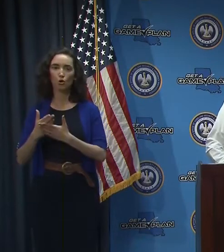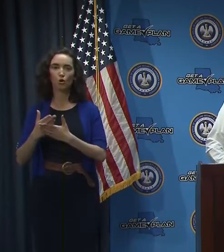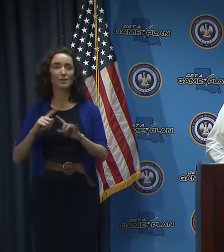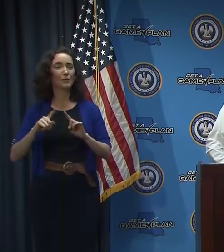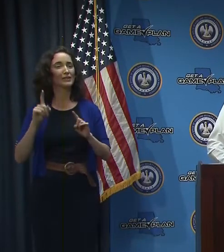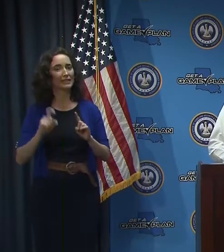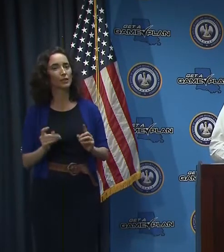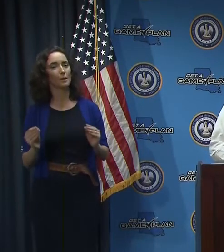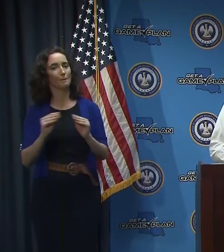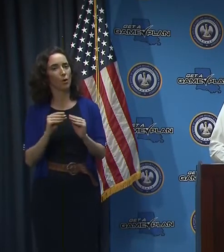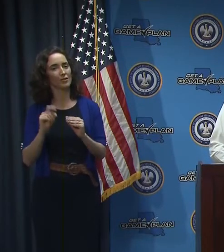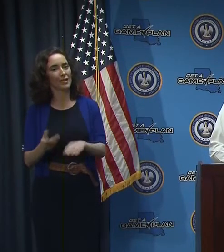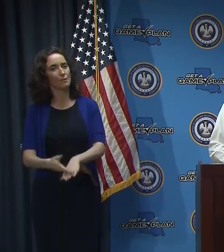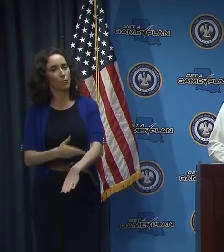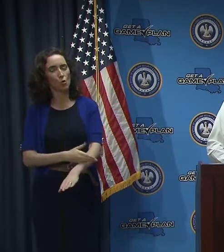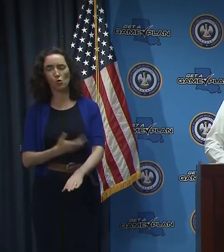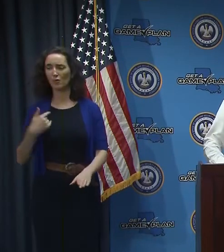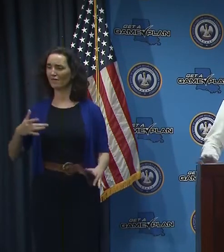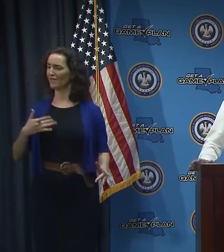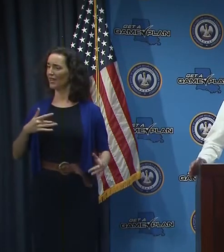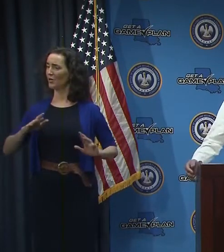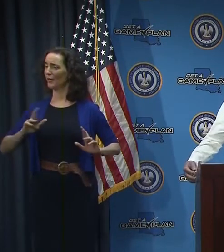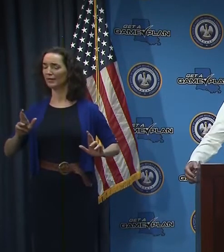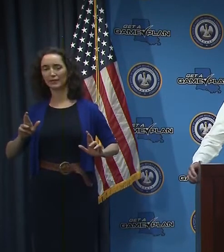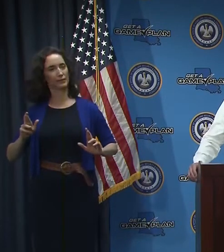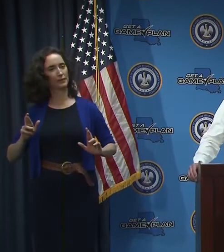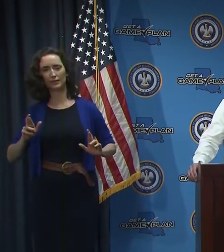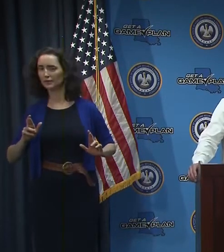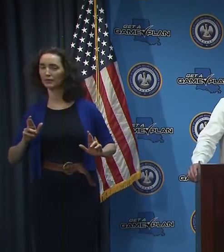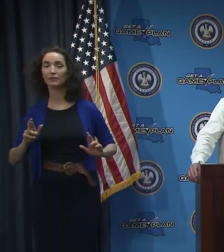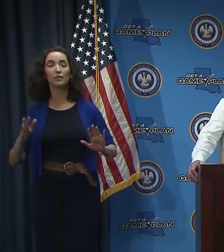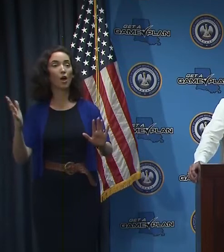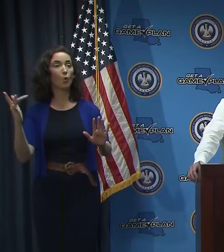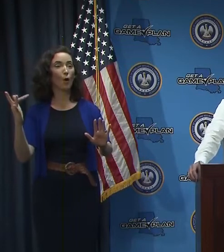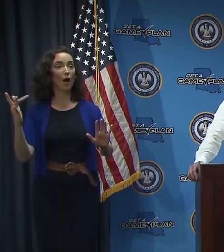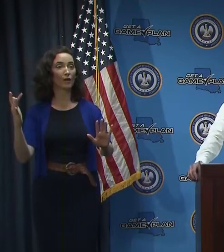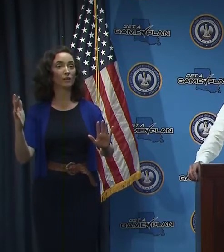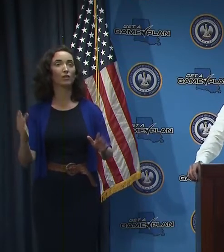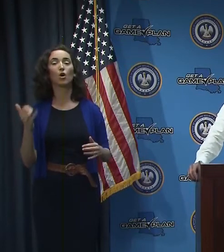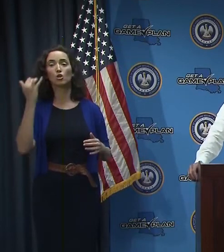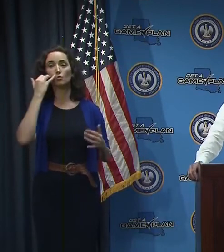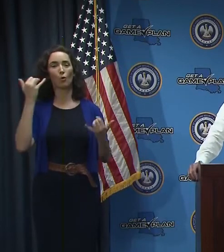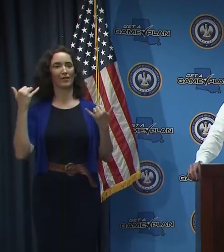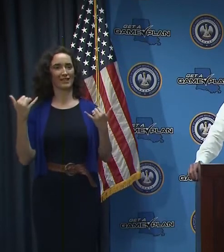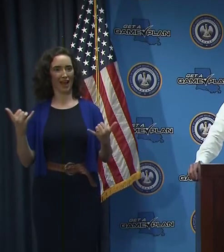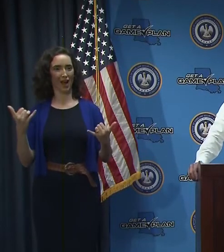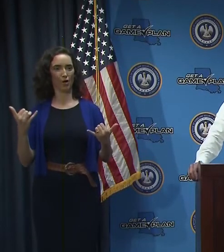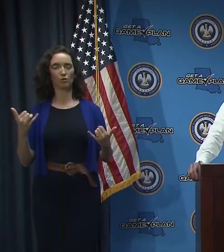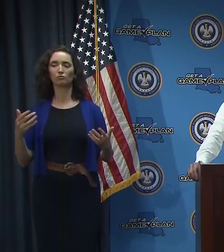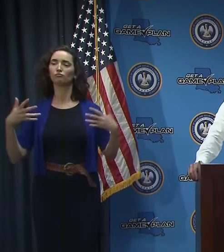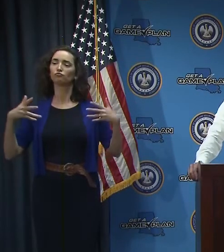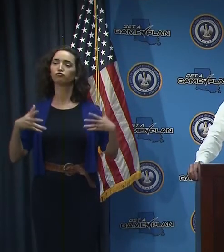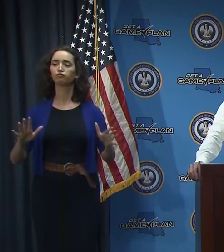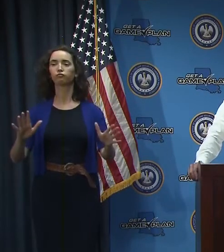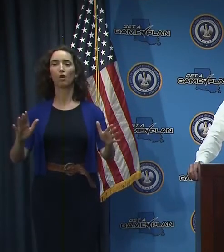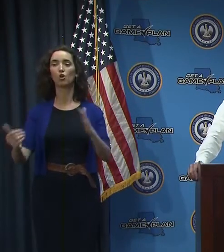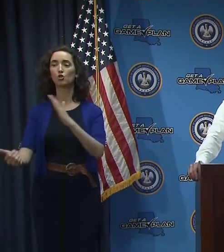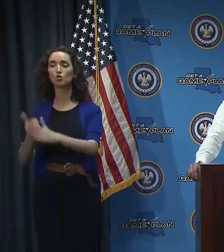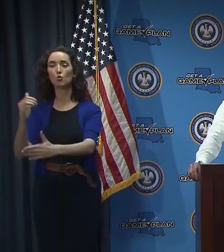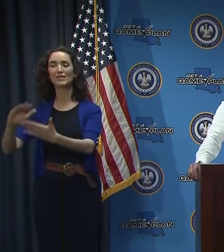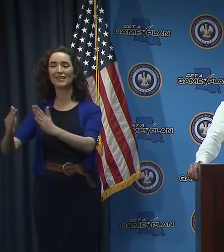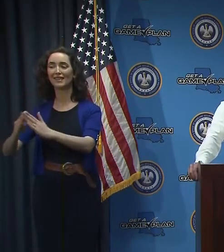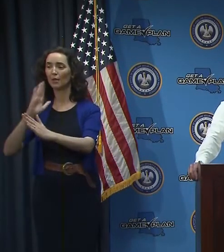enough that we feel comfortable, because what we can't do right now is create new hotspots when we don't have